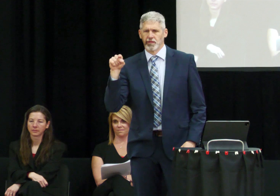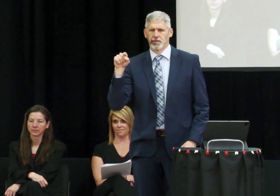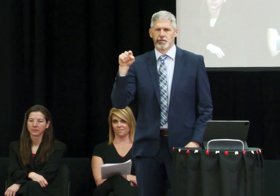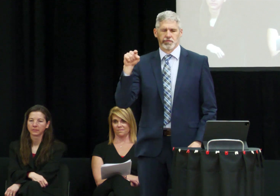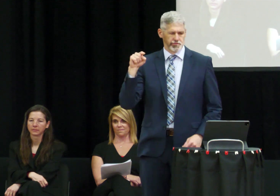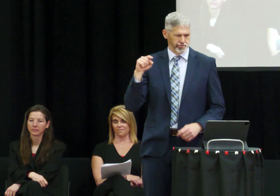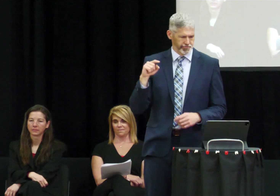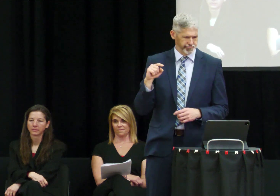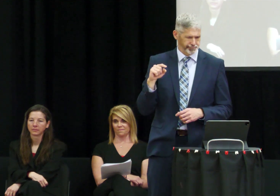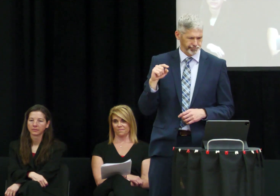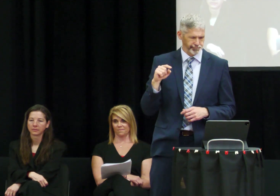in the blank.